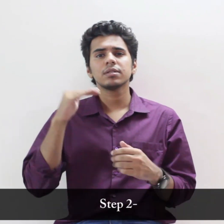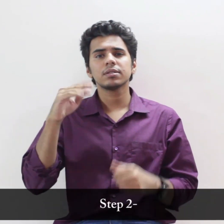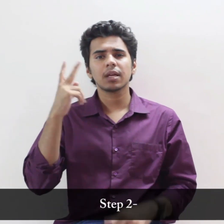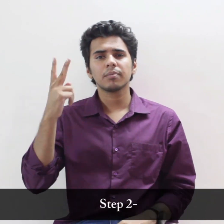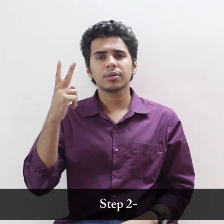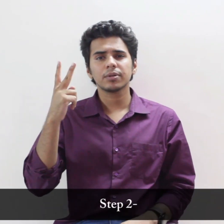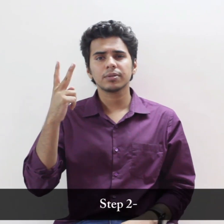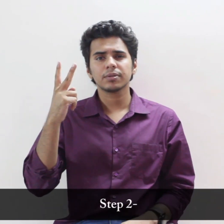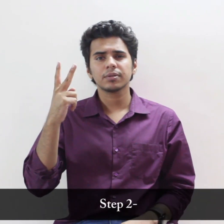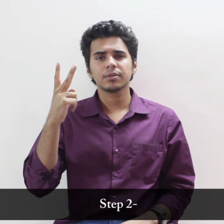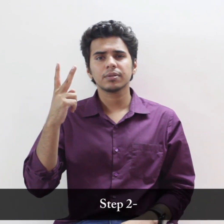Step 2.